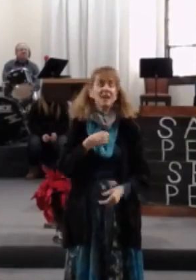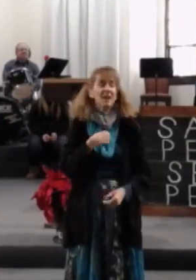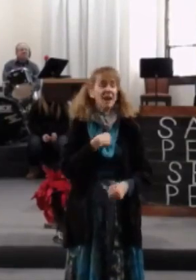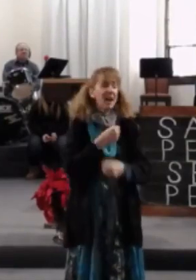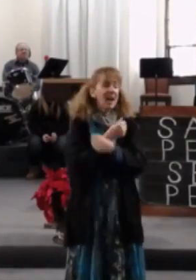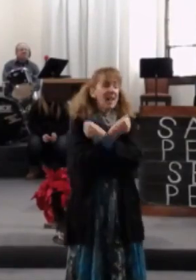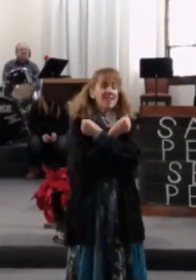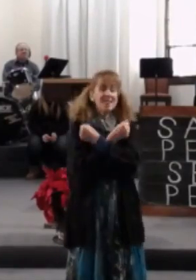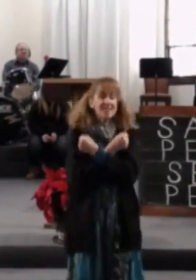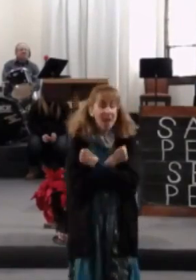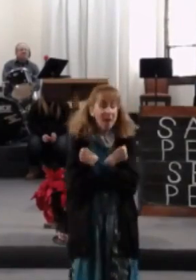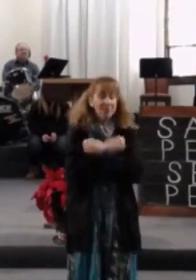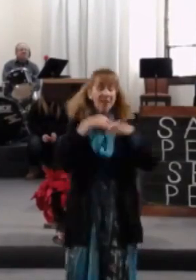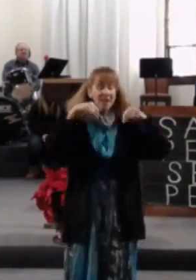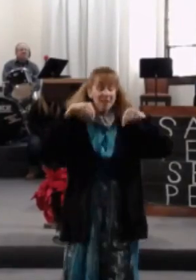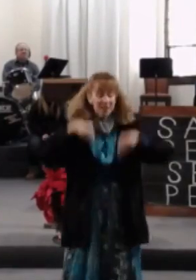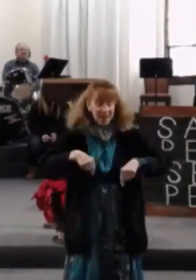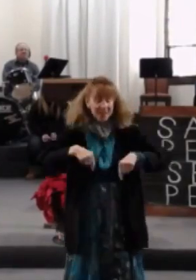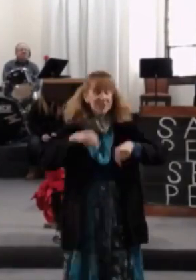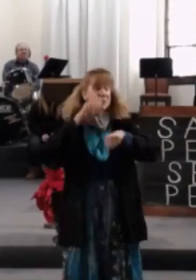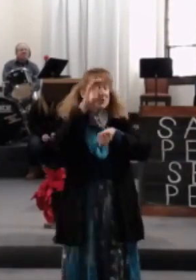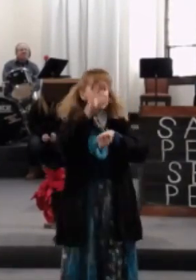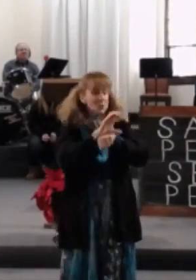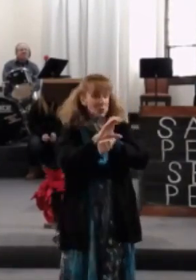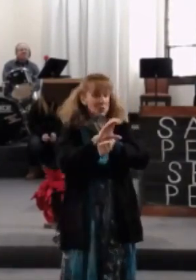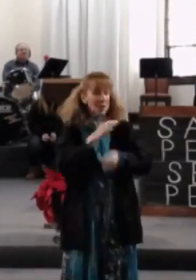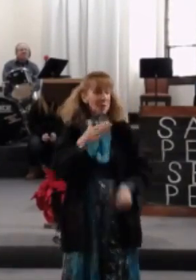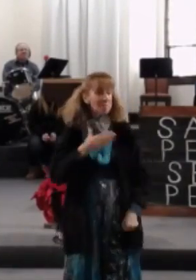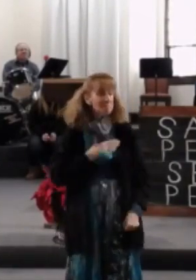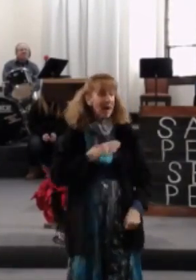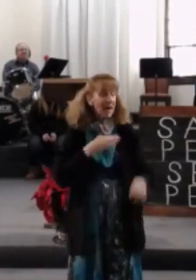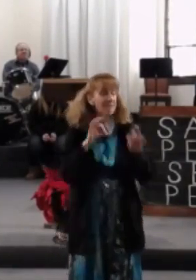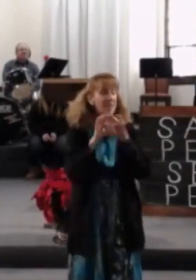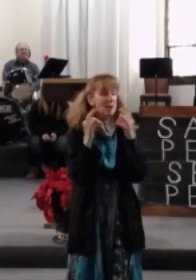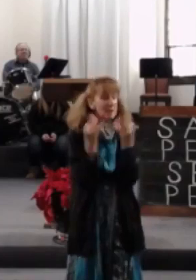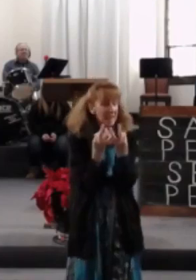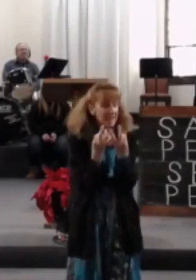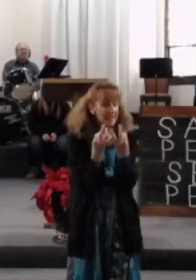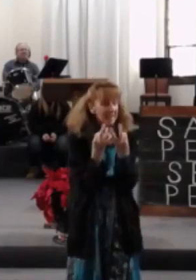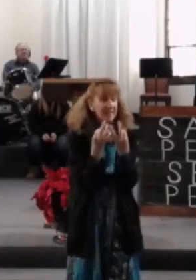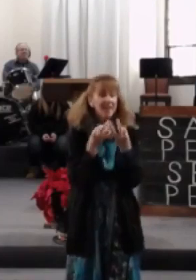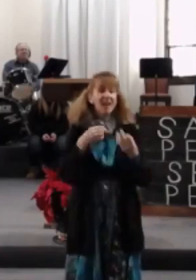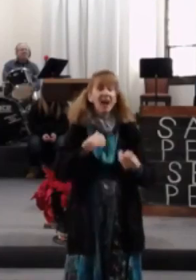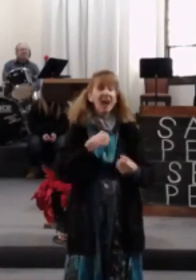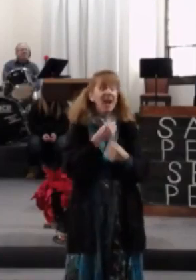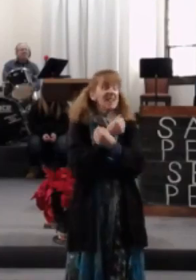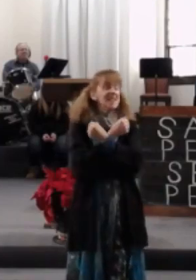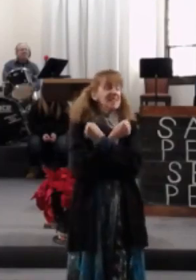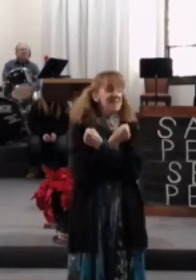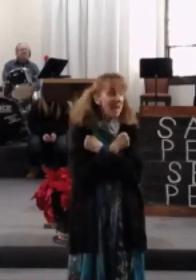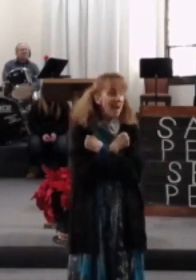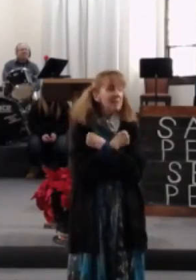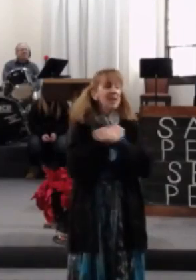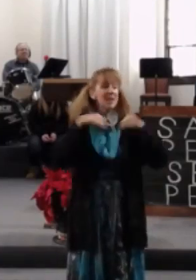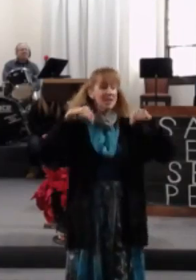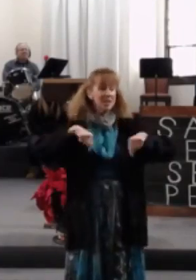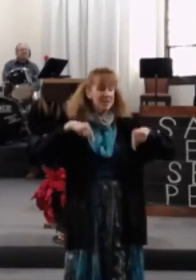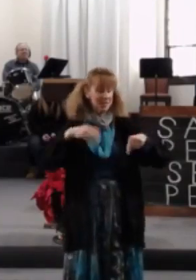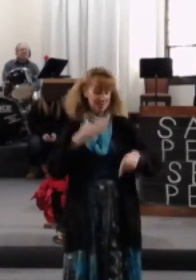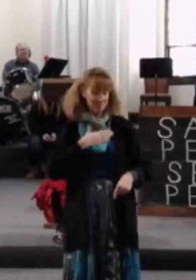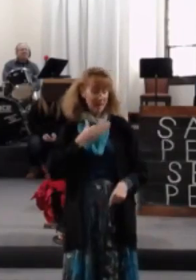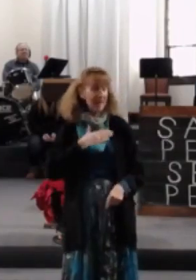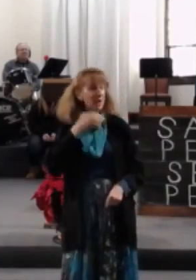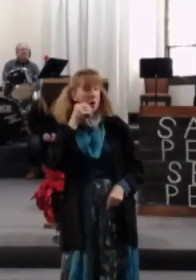you guys as much as my family in California. My sister and my brother and my nieces and